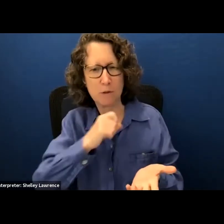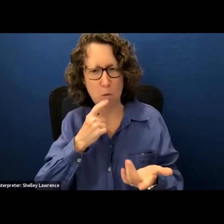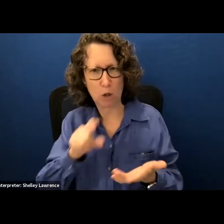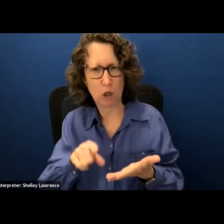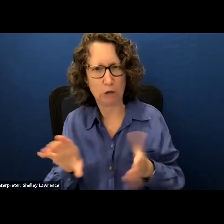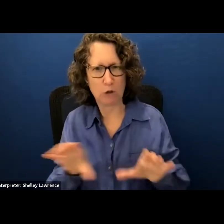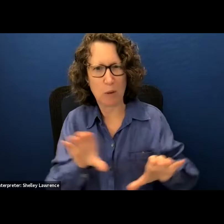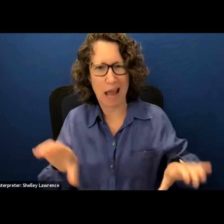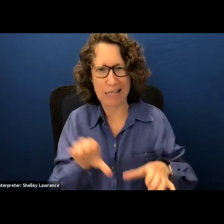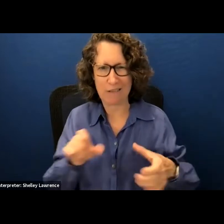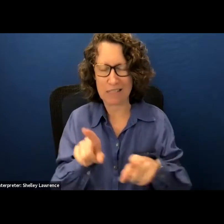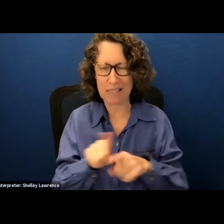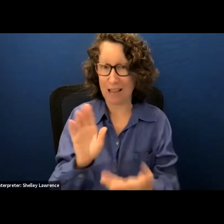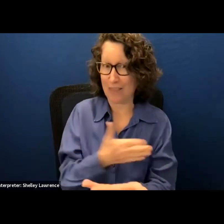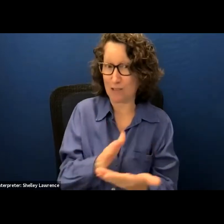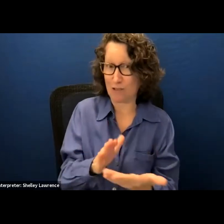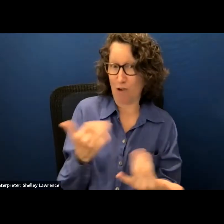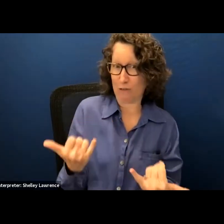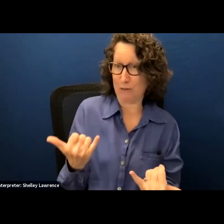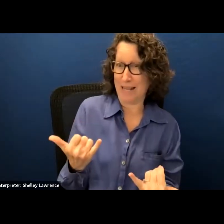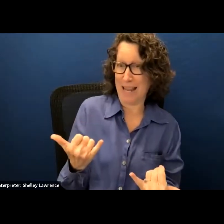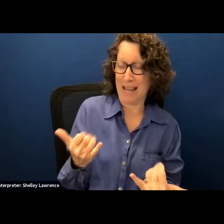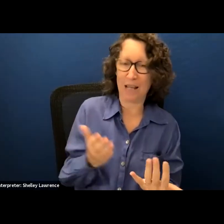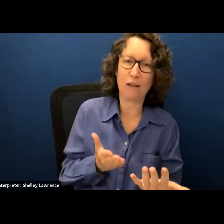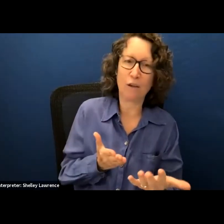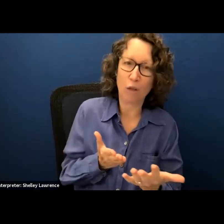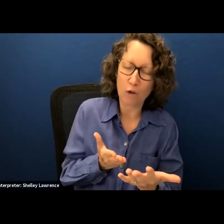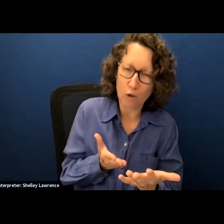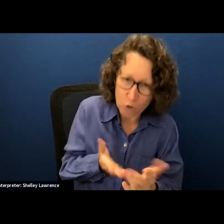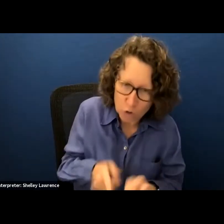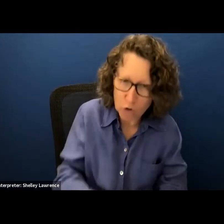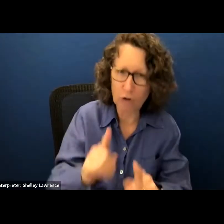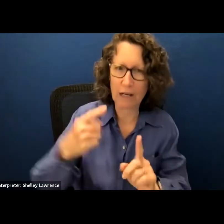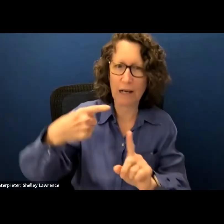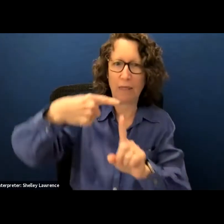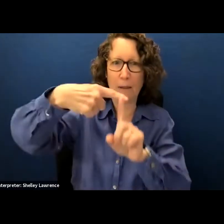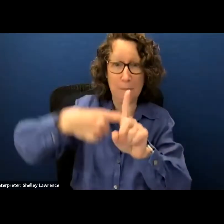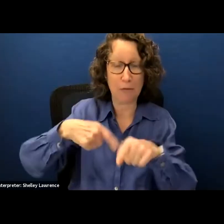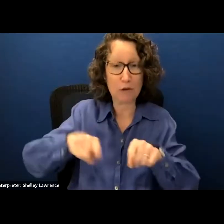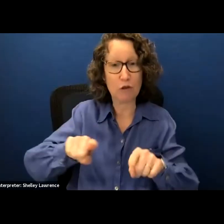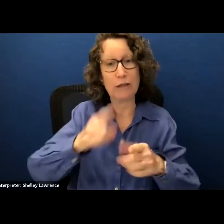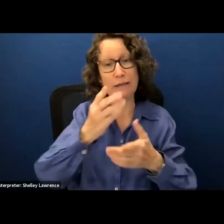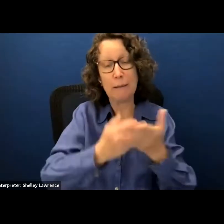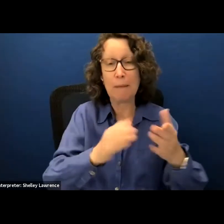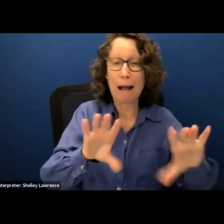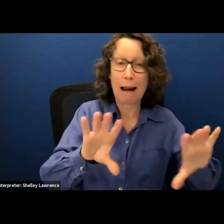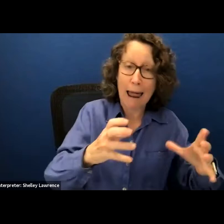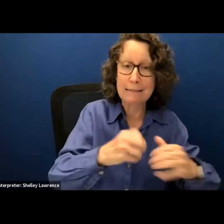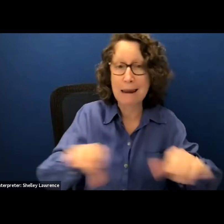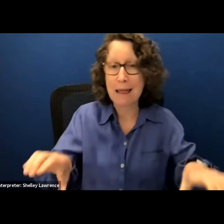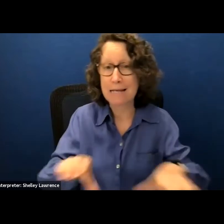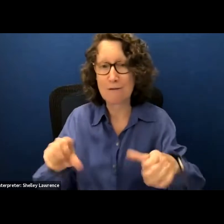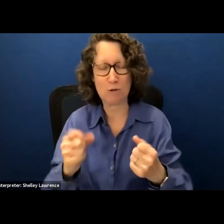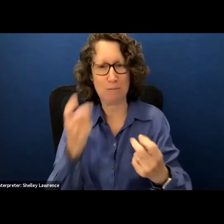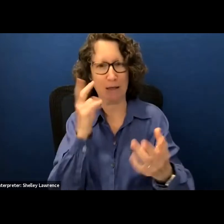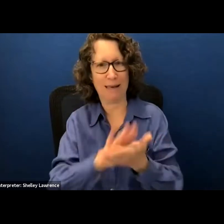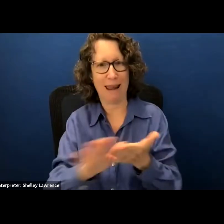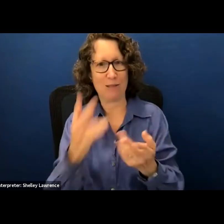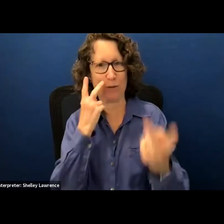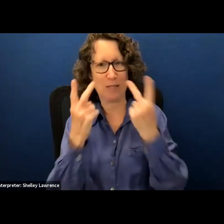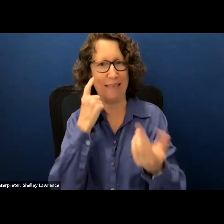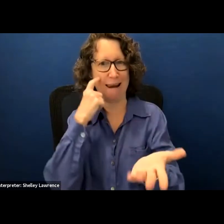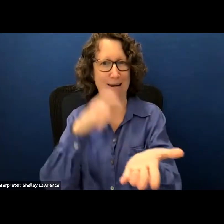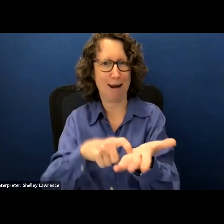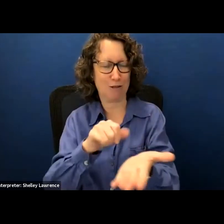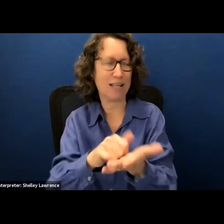activities such as the song that's today throughout the whole month in some of the classes and activities. So it'd be good to see that and acknowledge that.